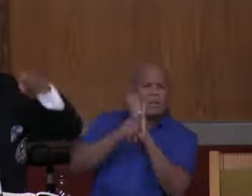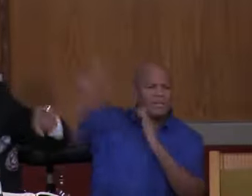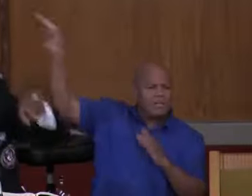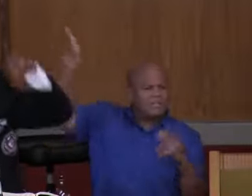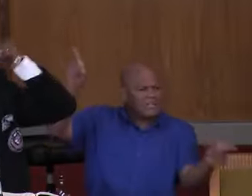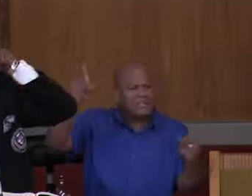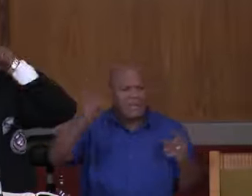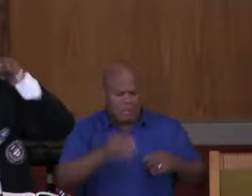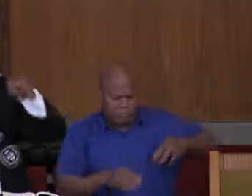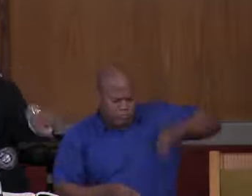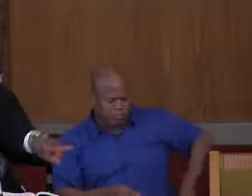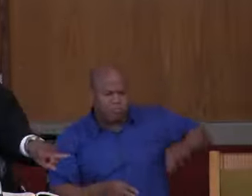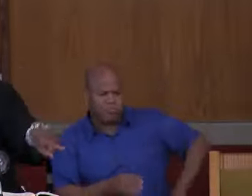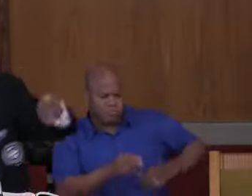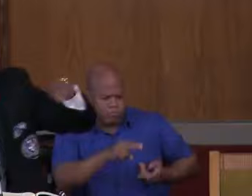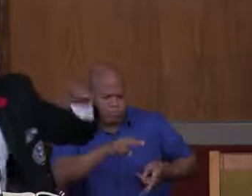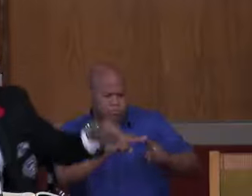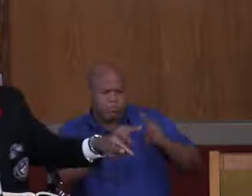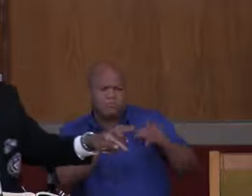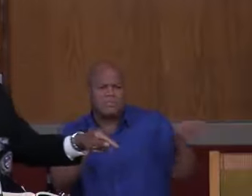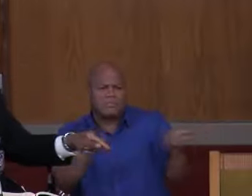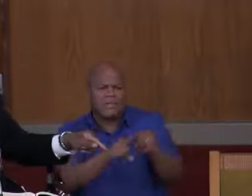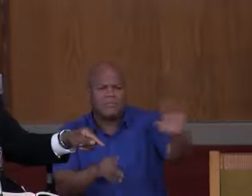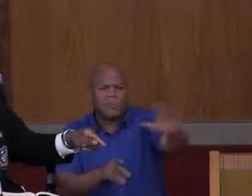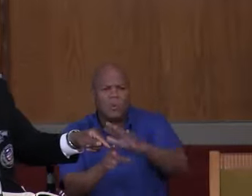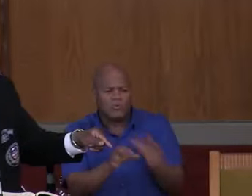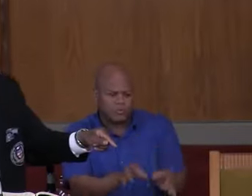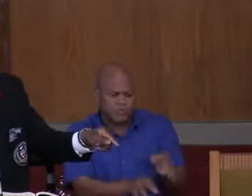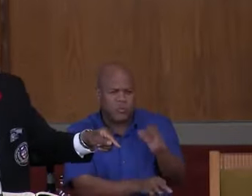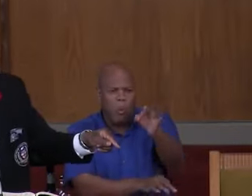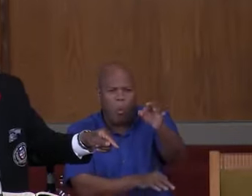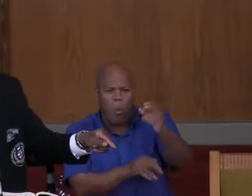would prosper as your soul prosper.